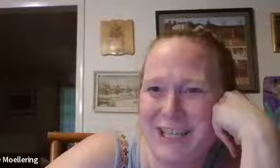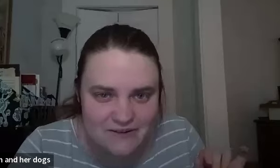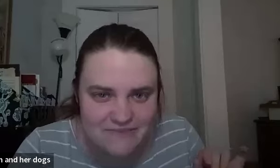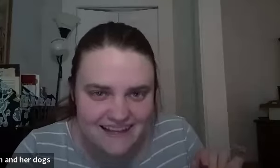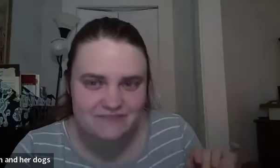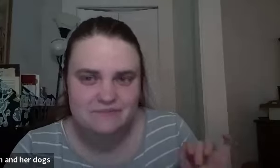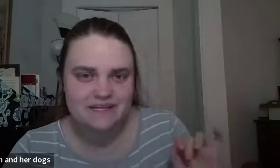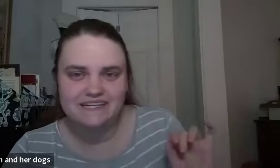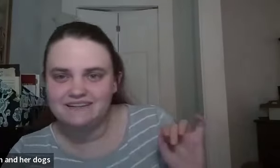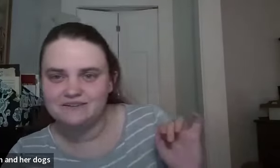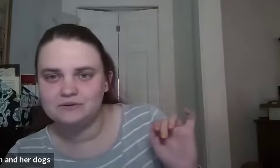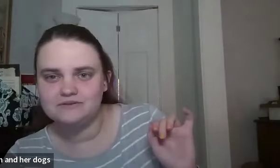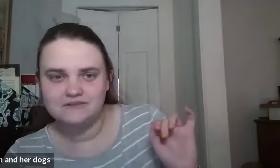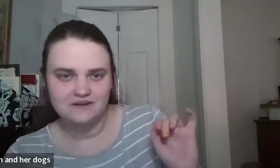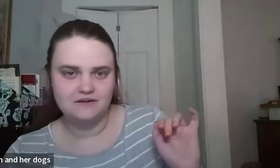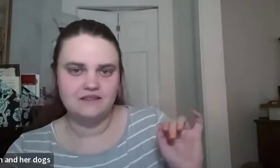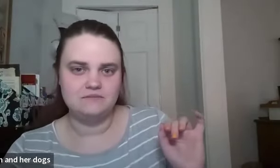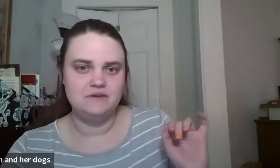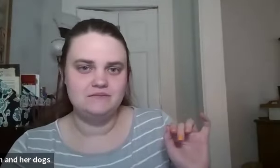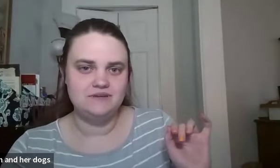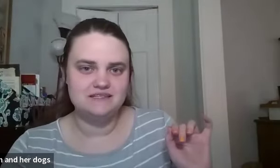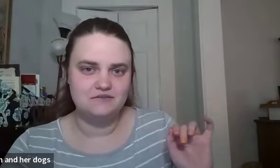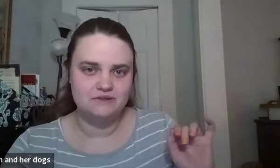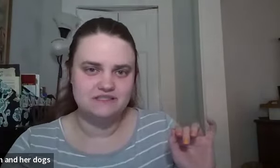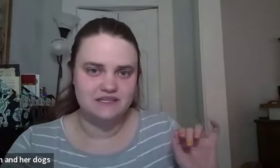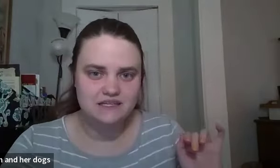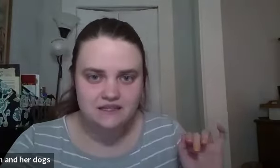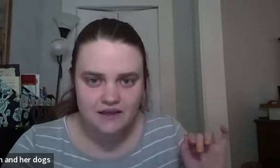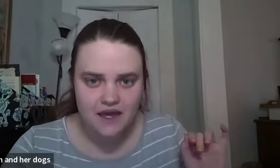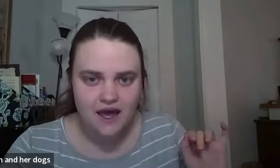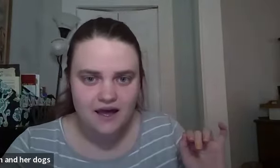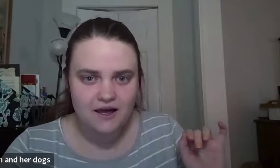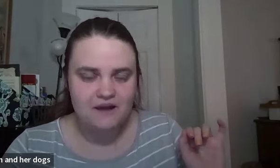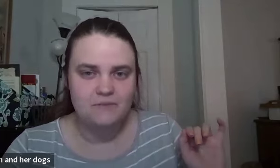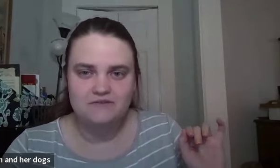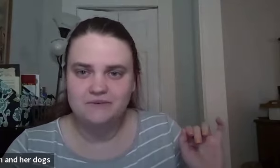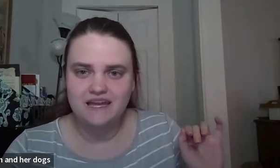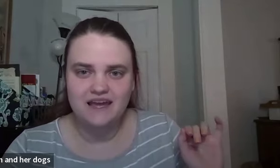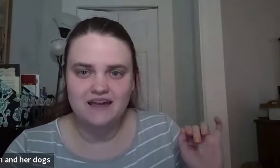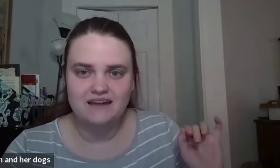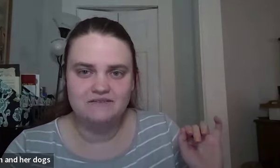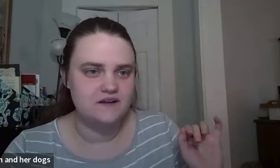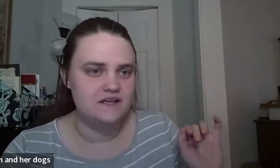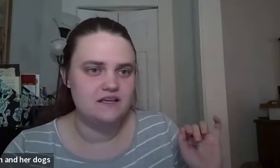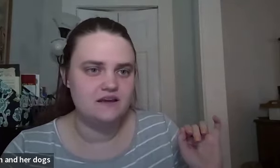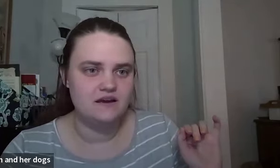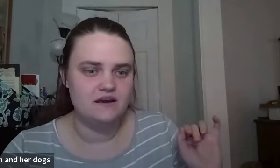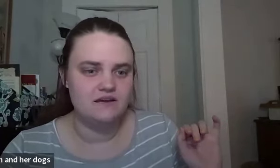Welcome back. Okay, let me pin myself once again. I hope everybody had a fun